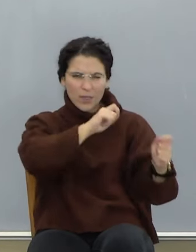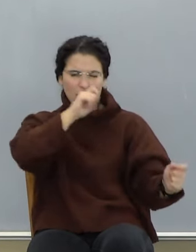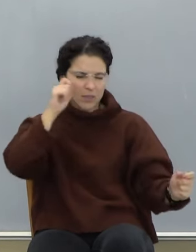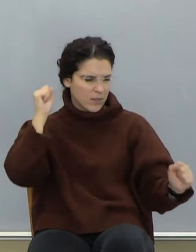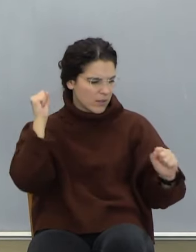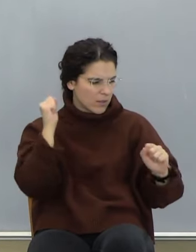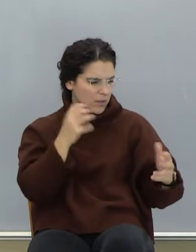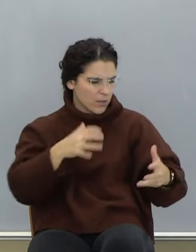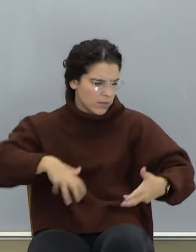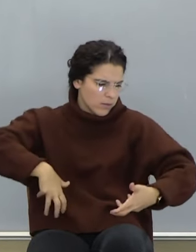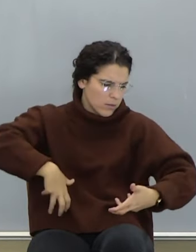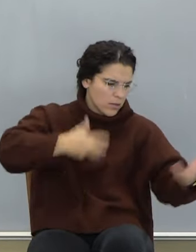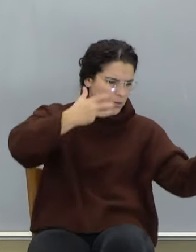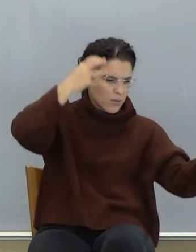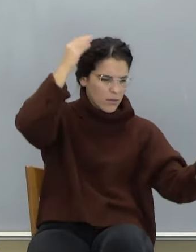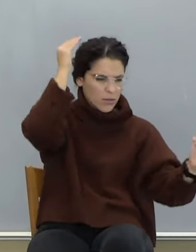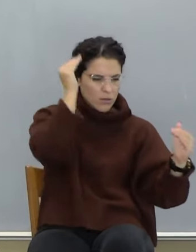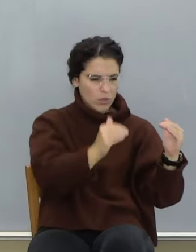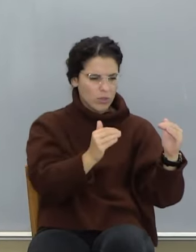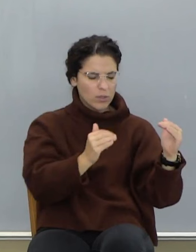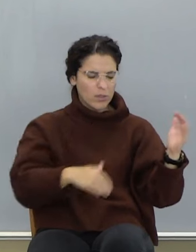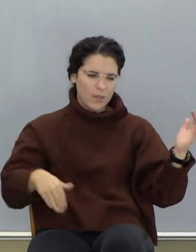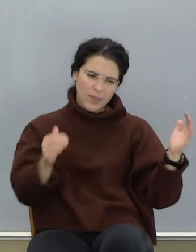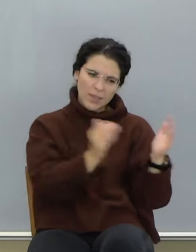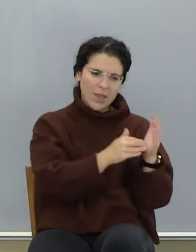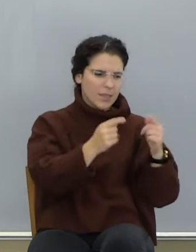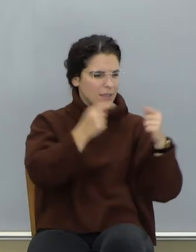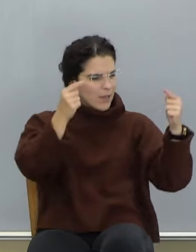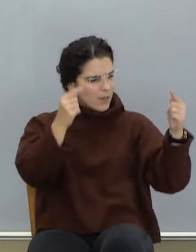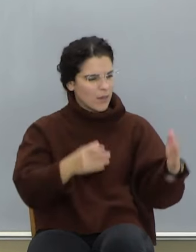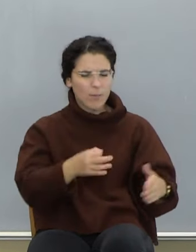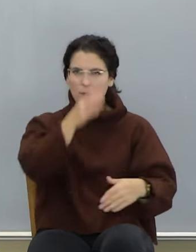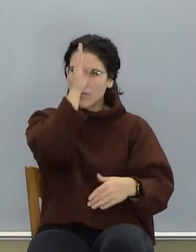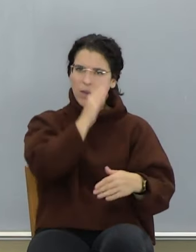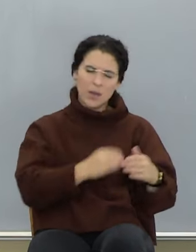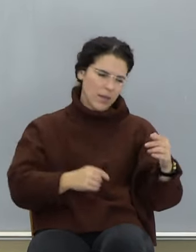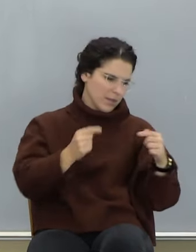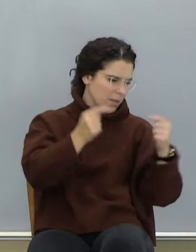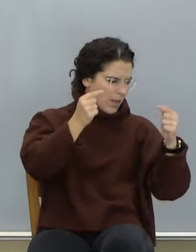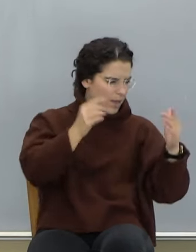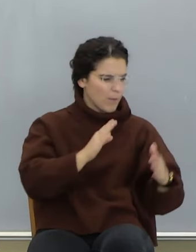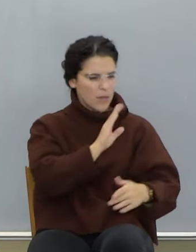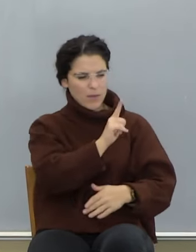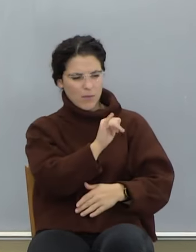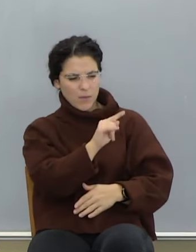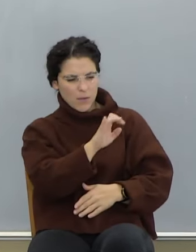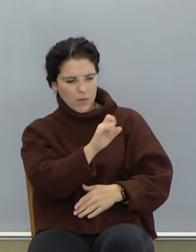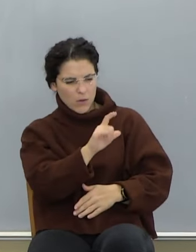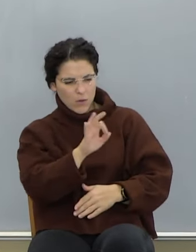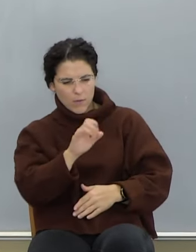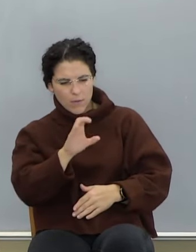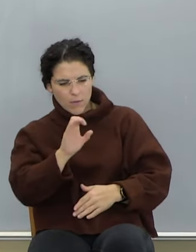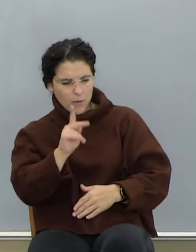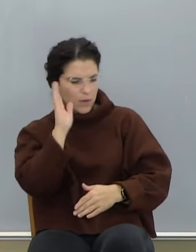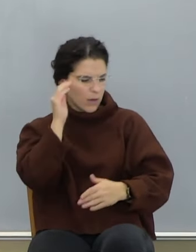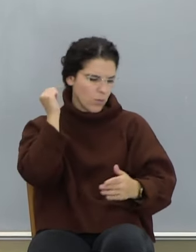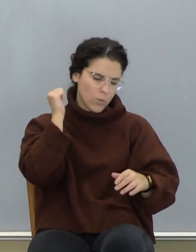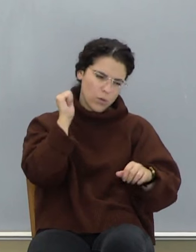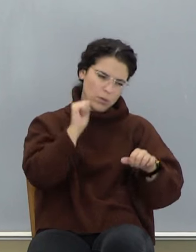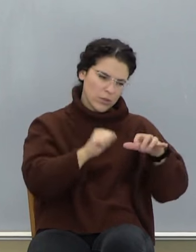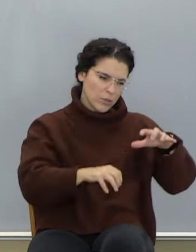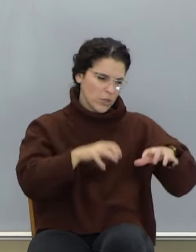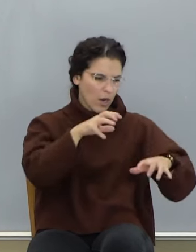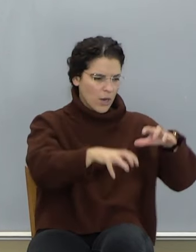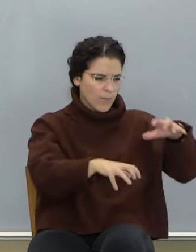exacting just retribution against the enemies of God and the enemies of his little flock, he's going to stomp